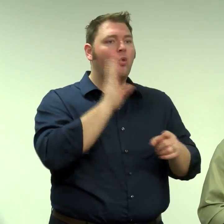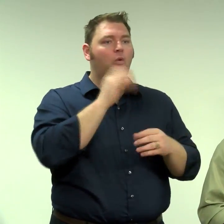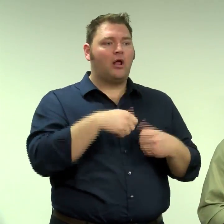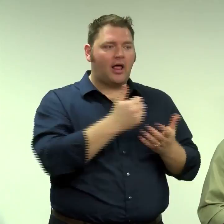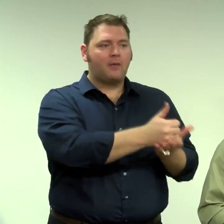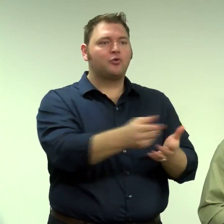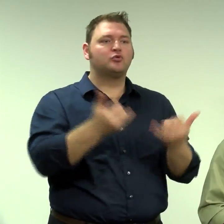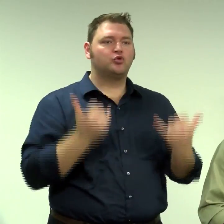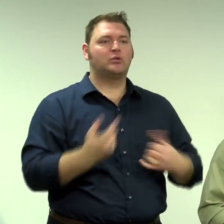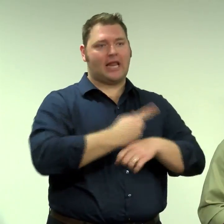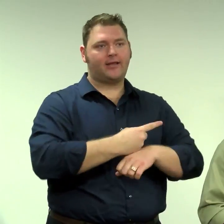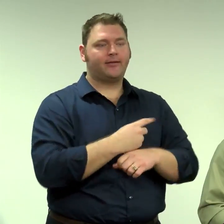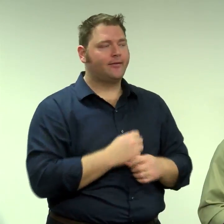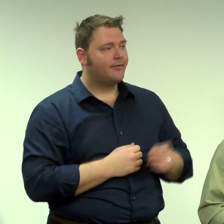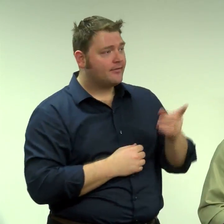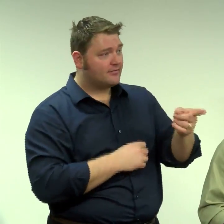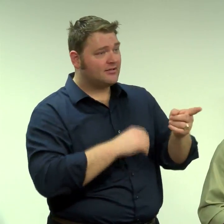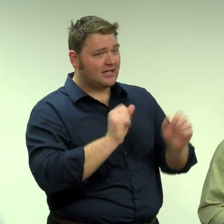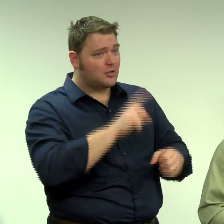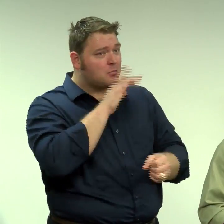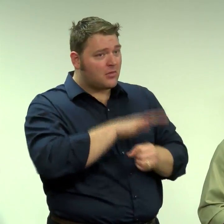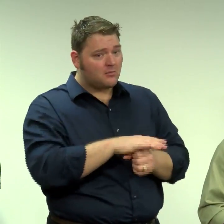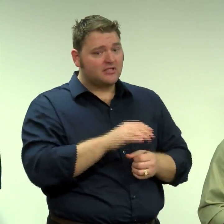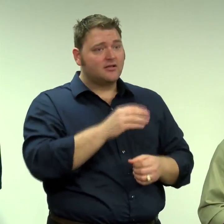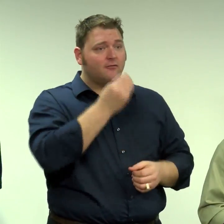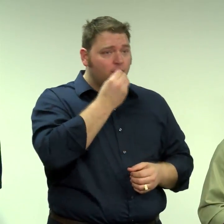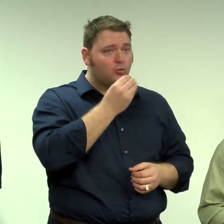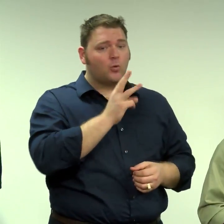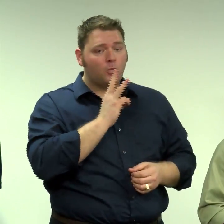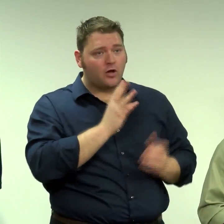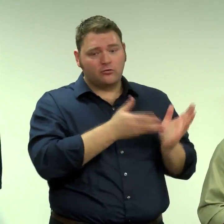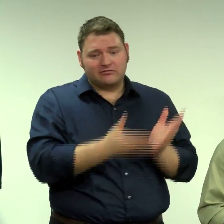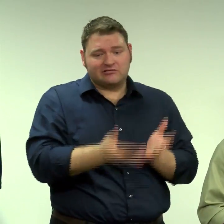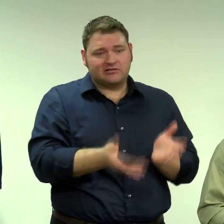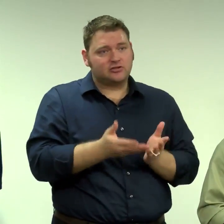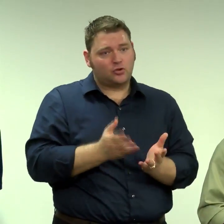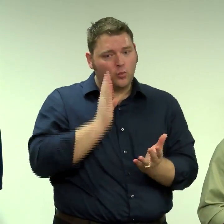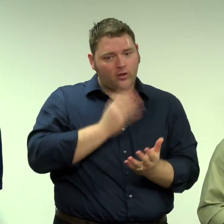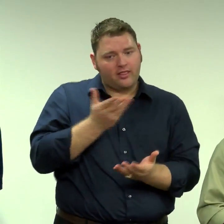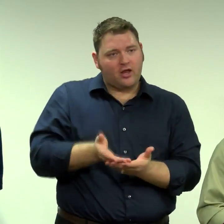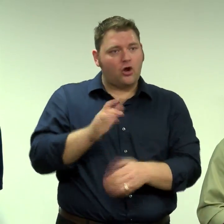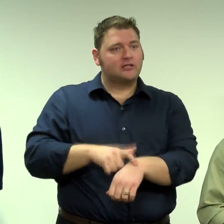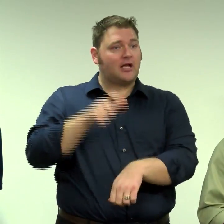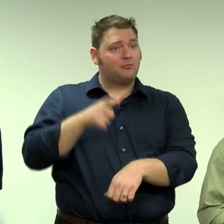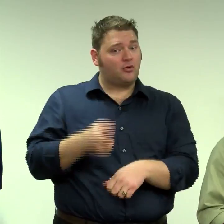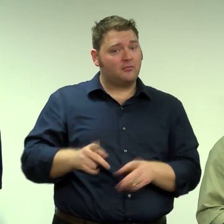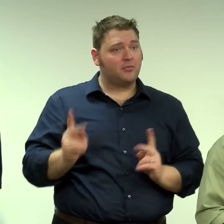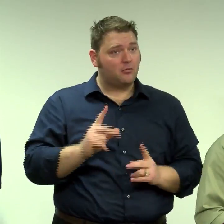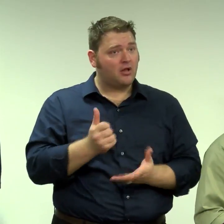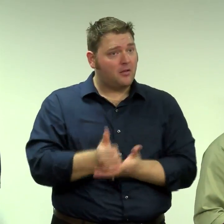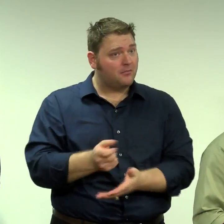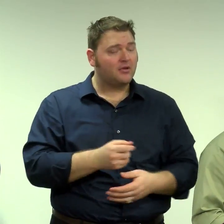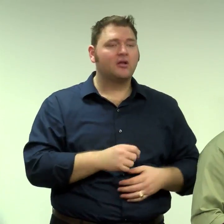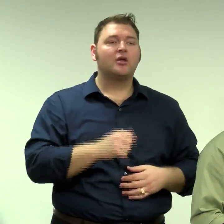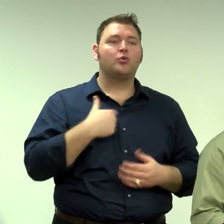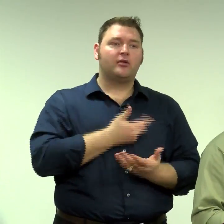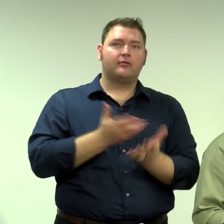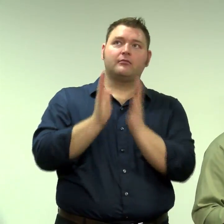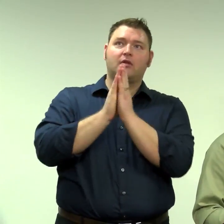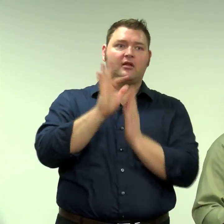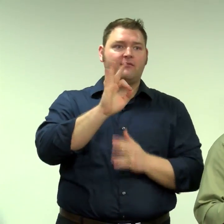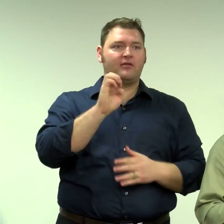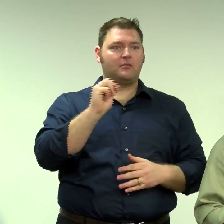guarantee that the supply chains of food, water, cots are going to get through that center? We are, Timing stuff. We have made a request on FEMA for an